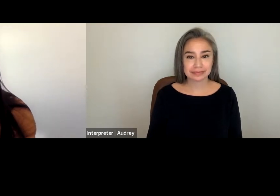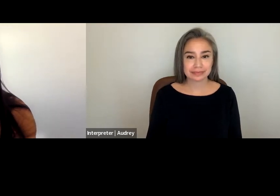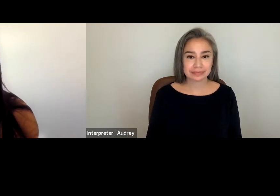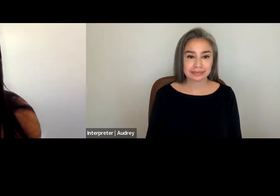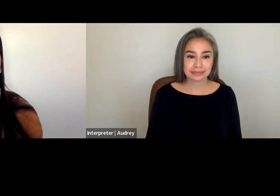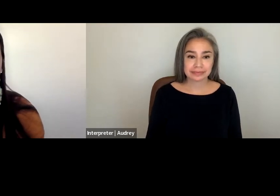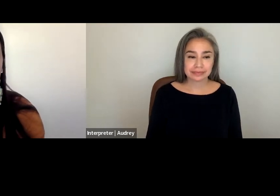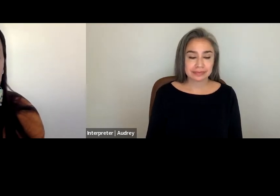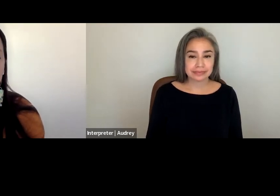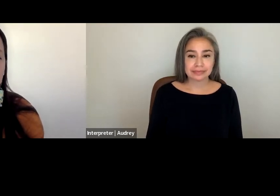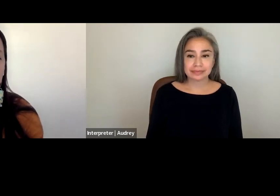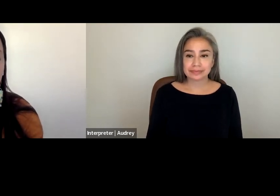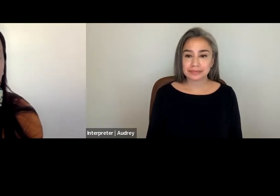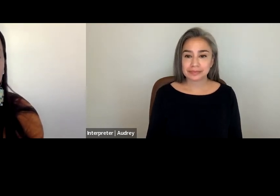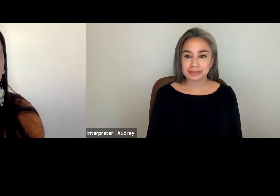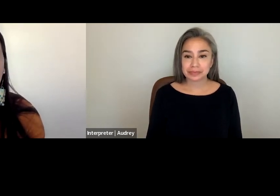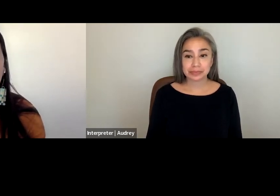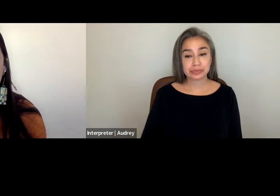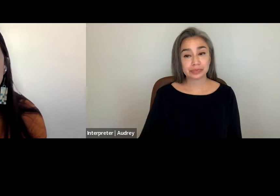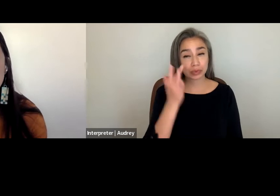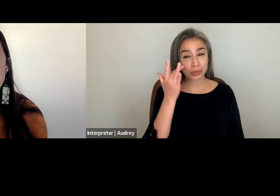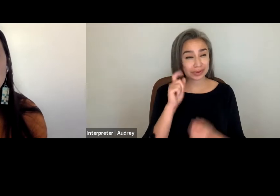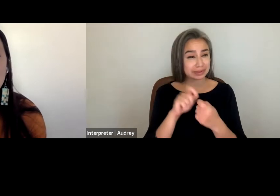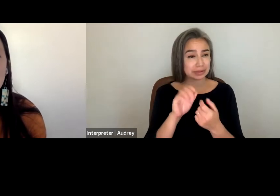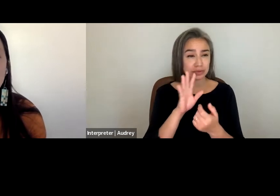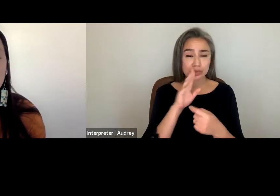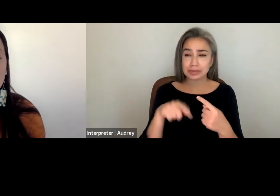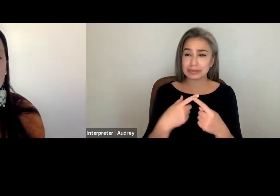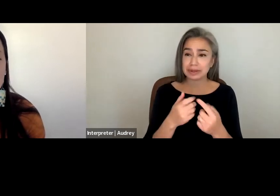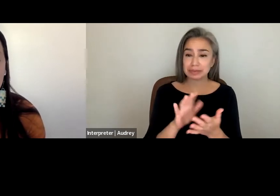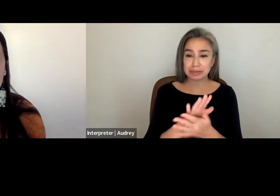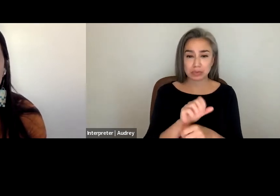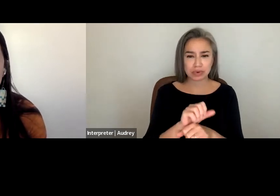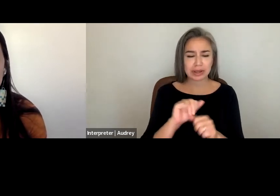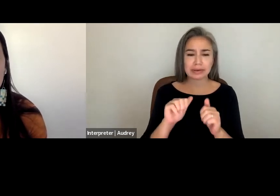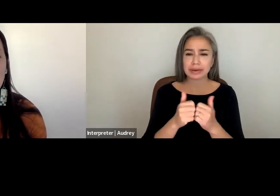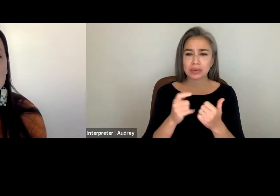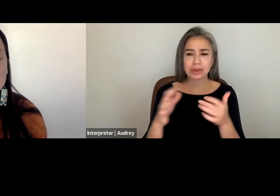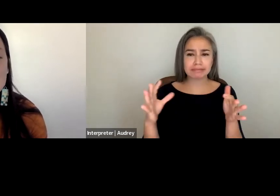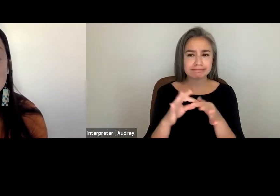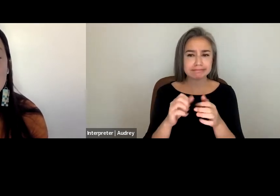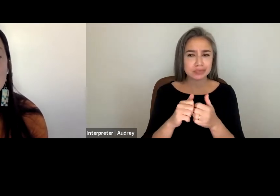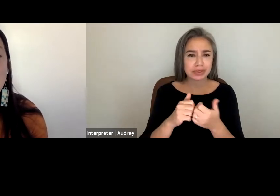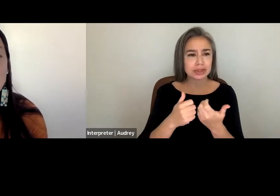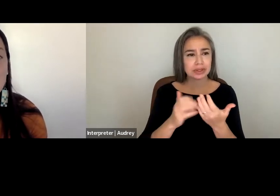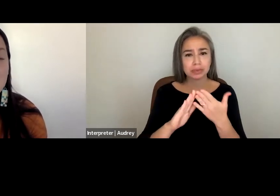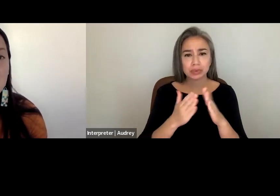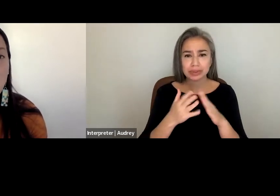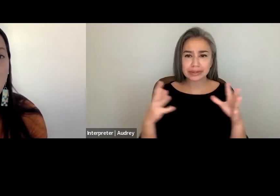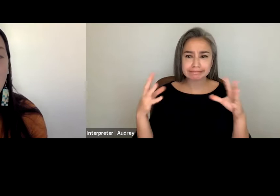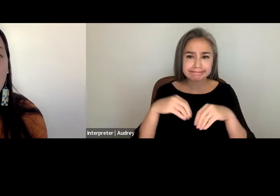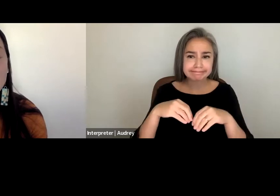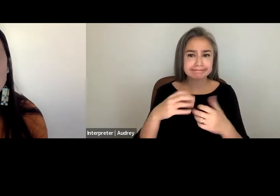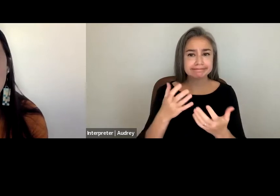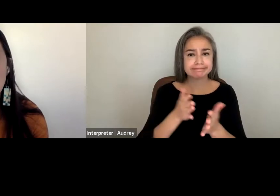Now, why exactly are we talking about paperwork, and what does this mean for community engagement? As it seems in the chat, many of